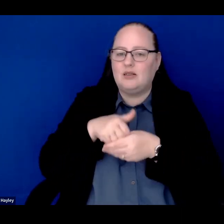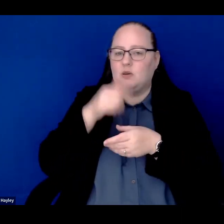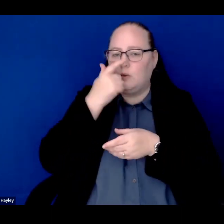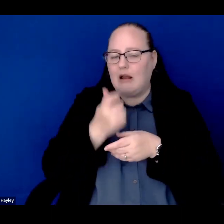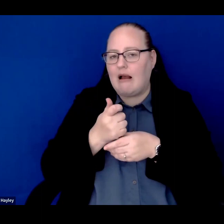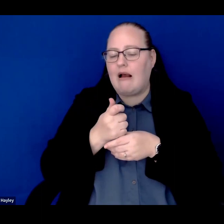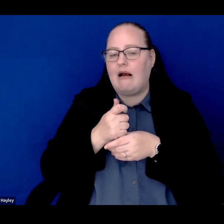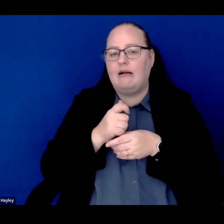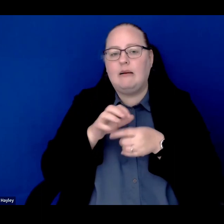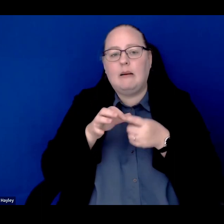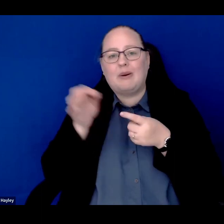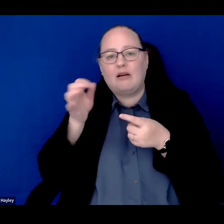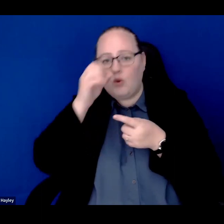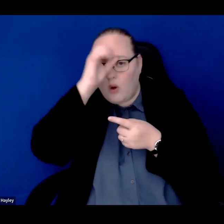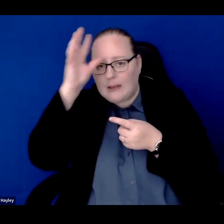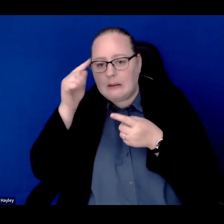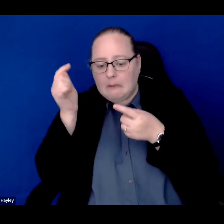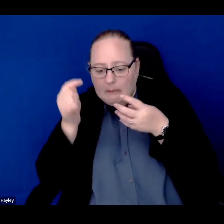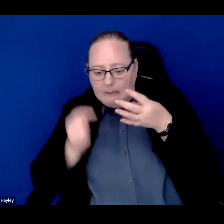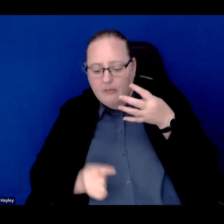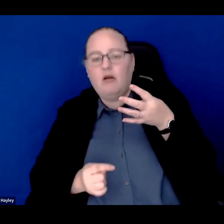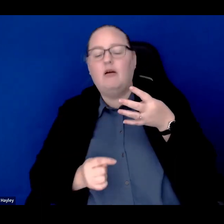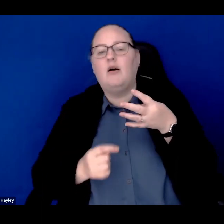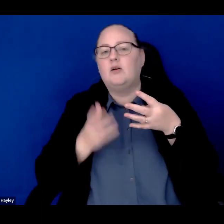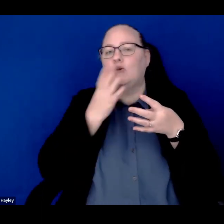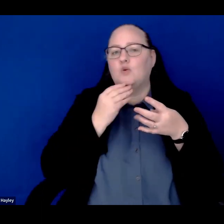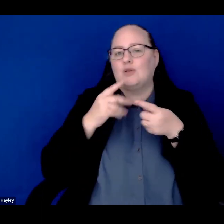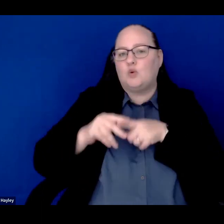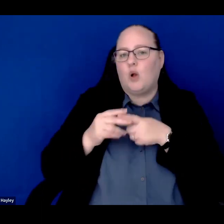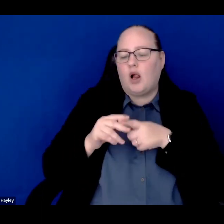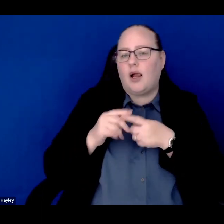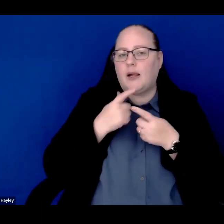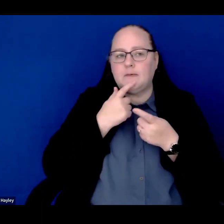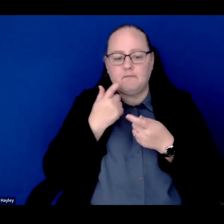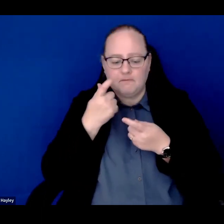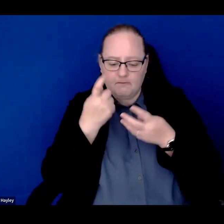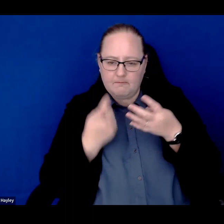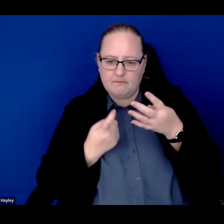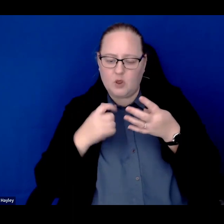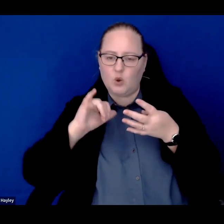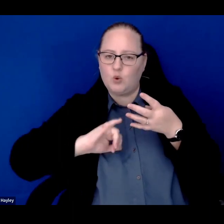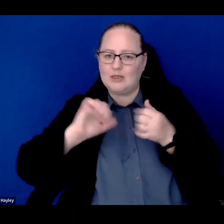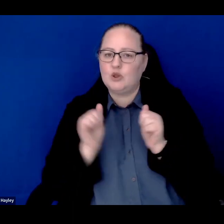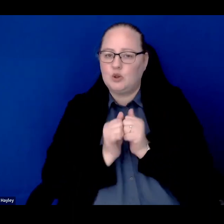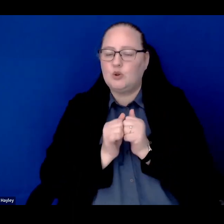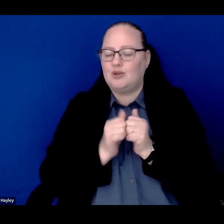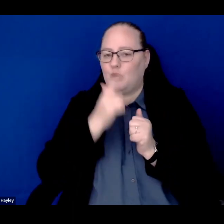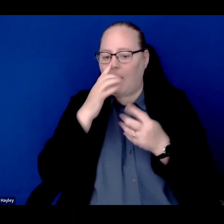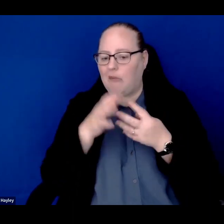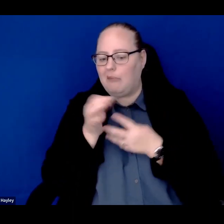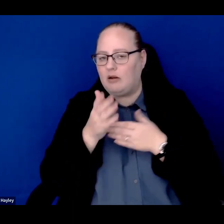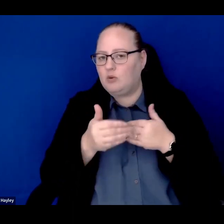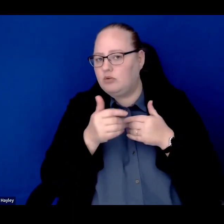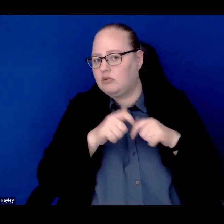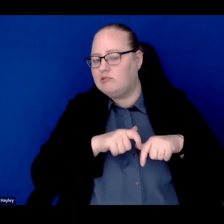visions available to move forward. That's great. And that really jives with one of our approaches at Doughnut